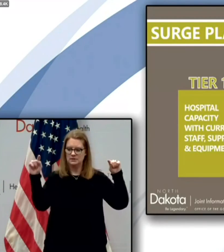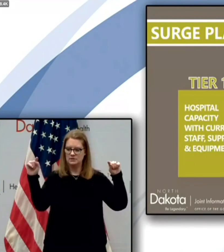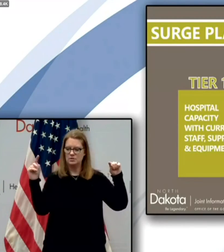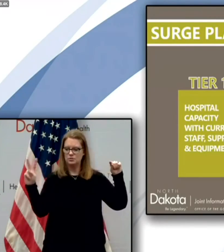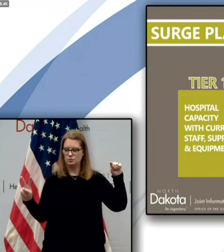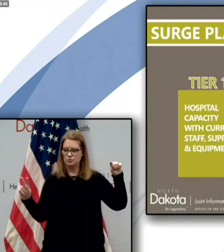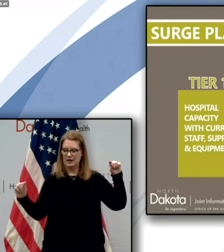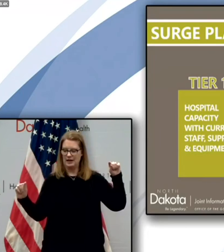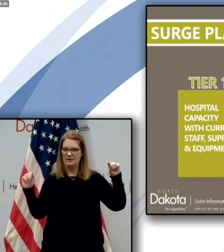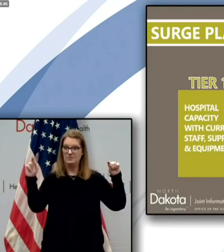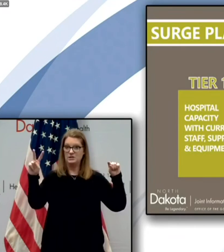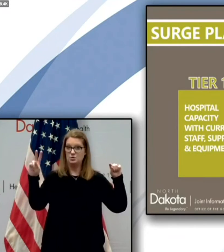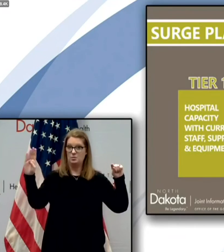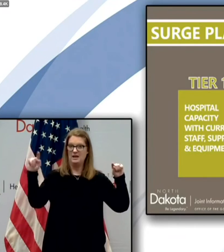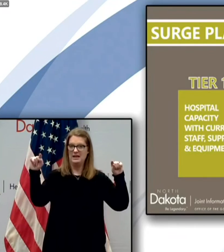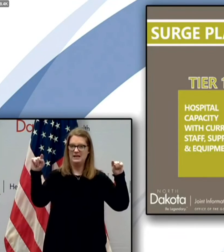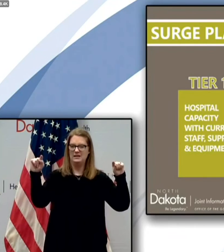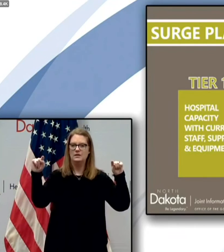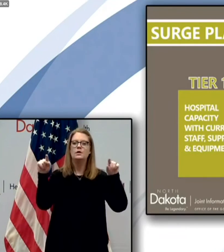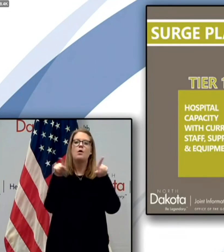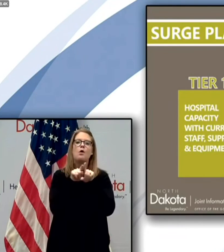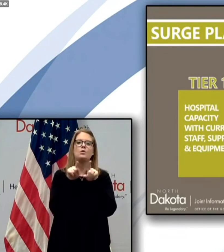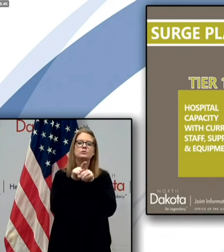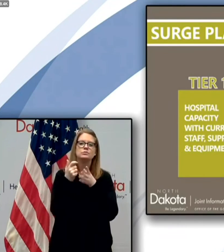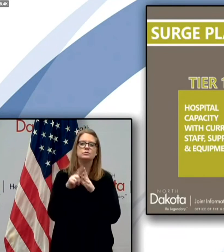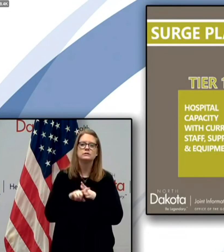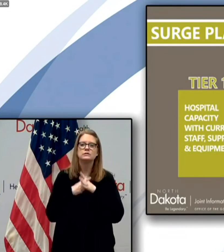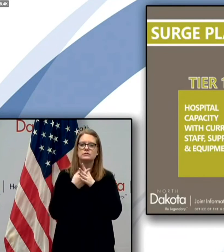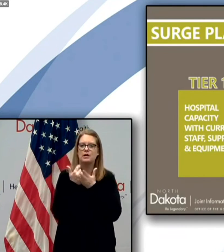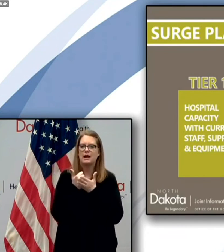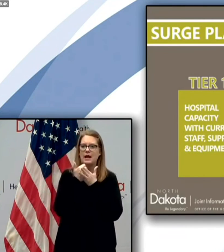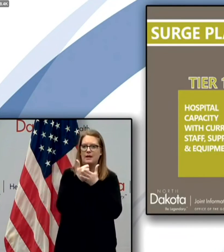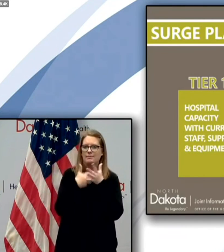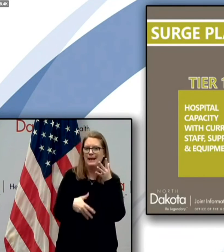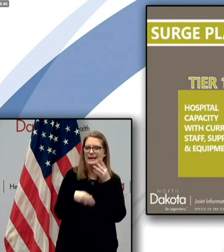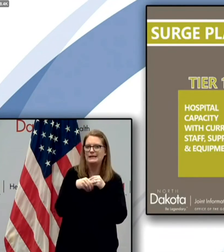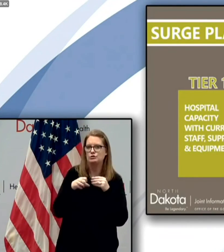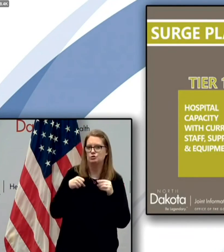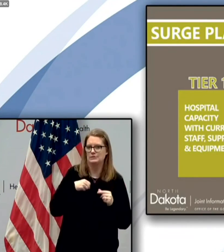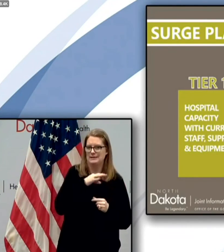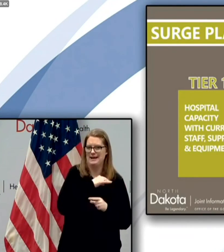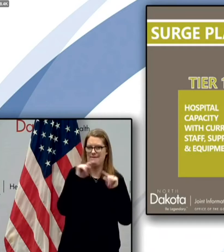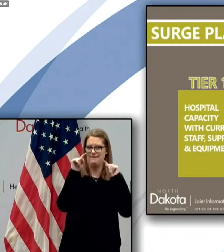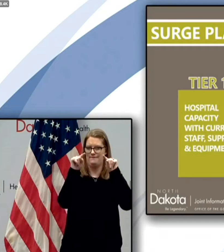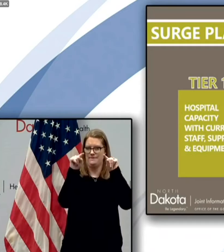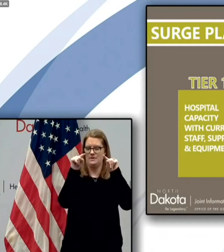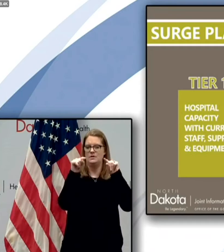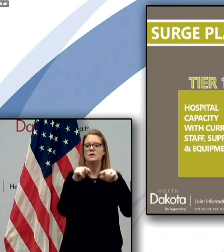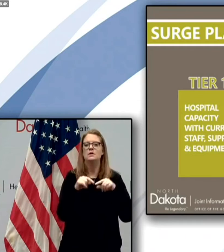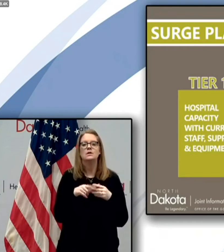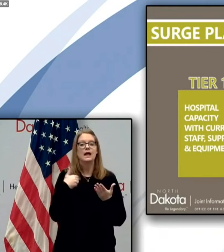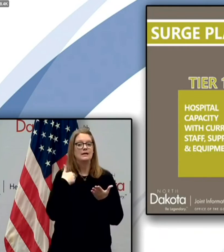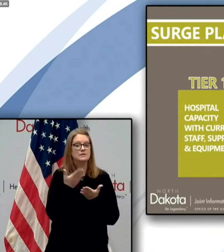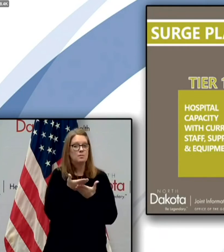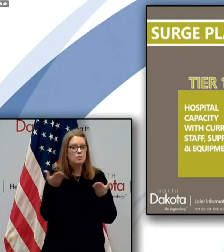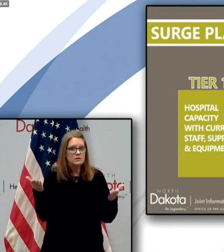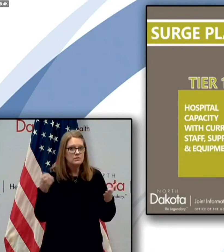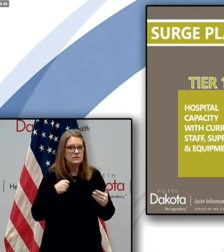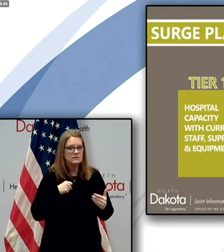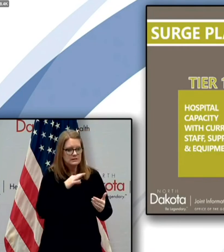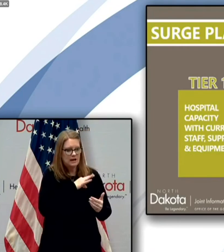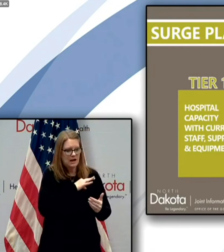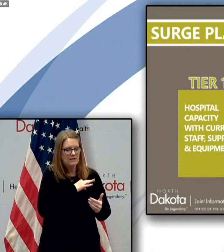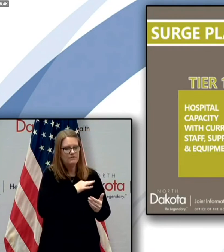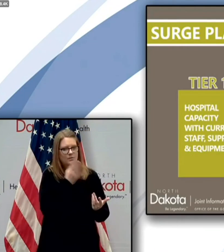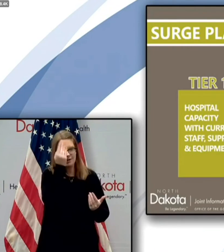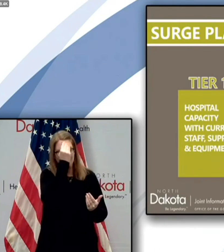2A, but we will also start helping supplement staff. We have some resources for staff that I'd like to share